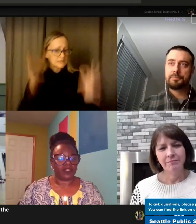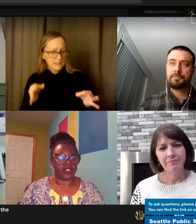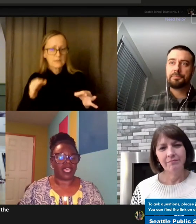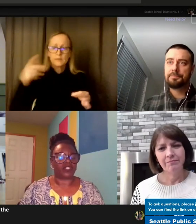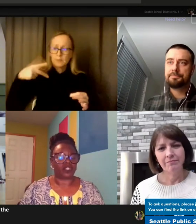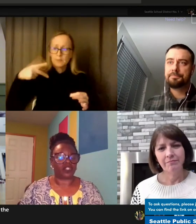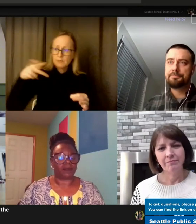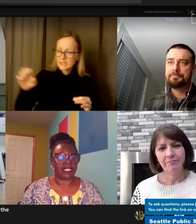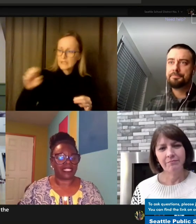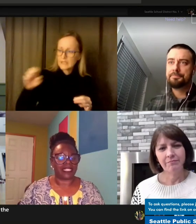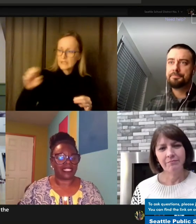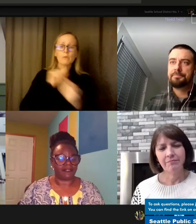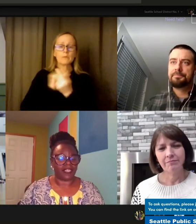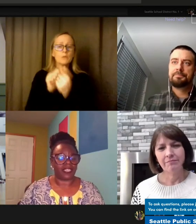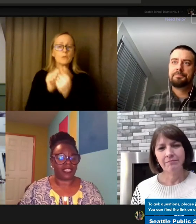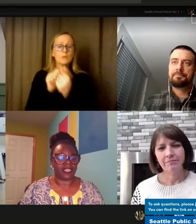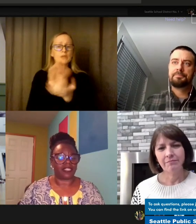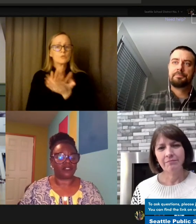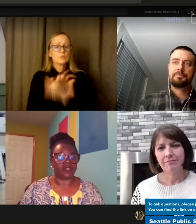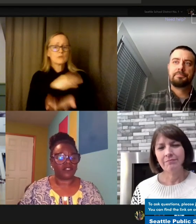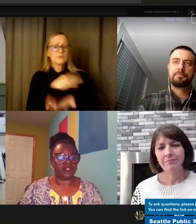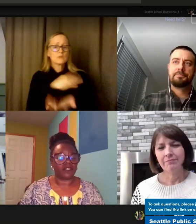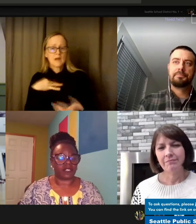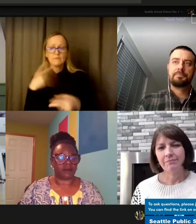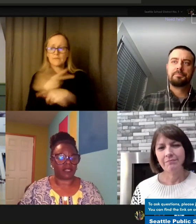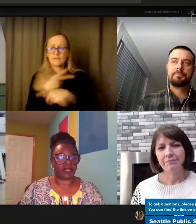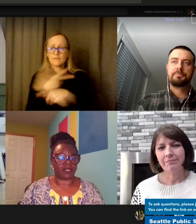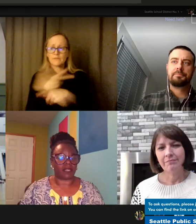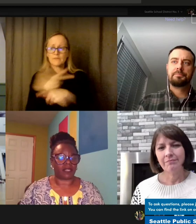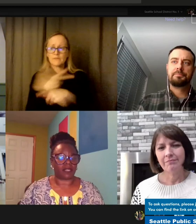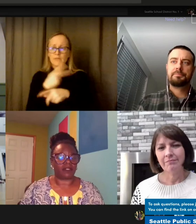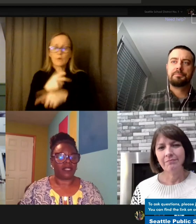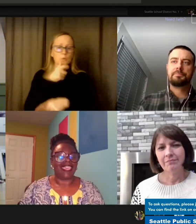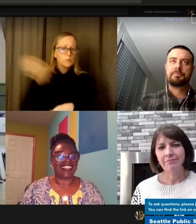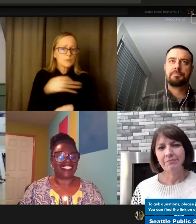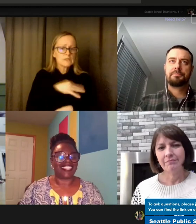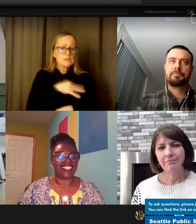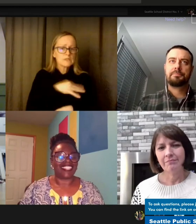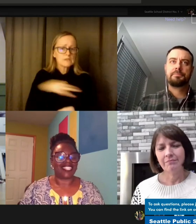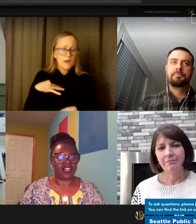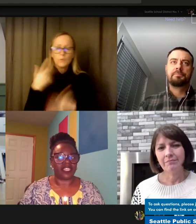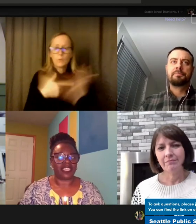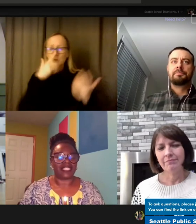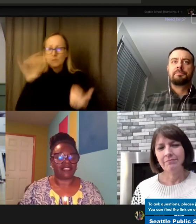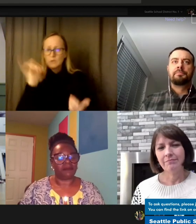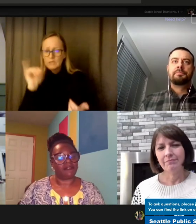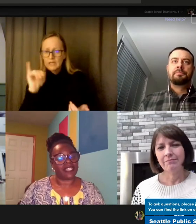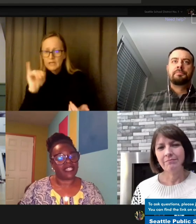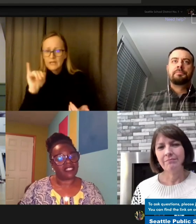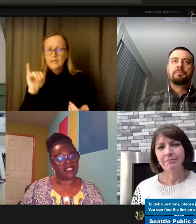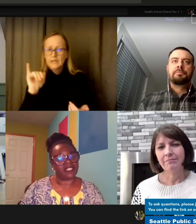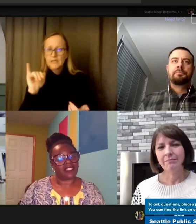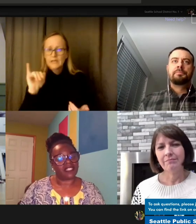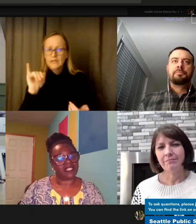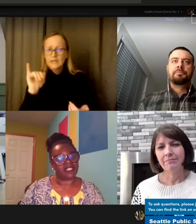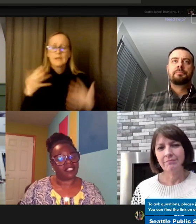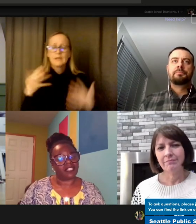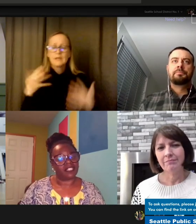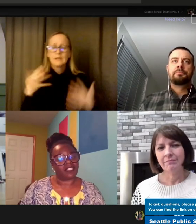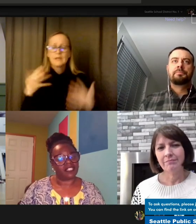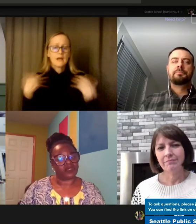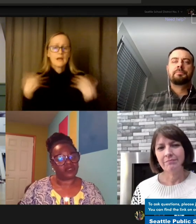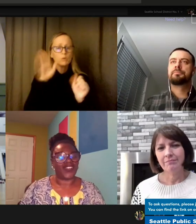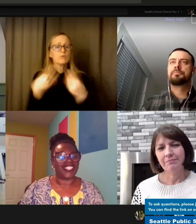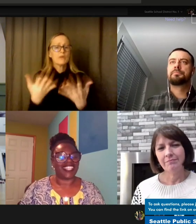and determine the staffing and delivery of service model. And then health and safety provides a training